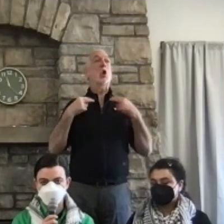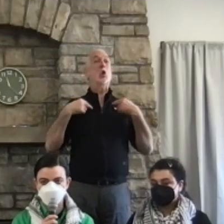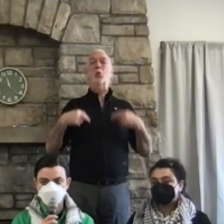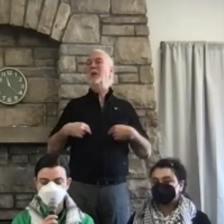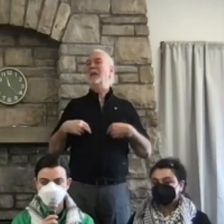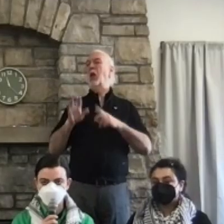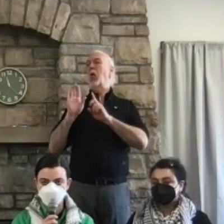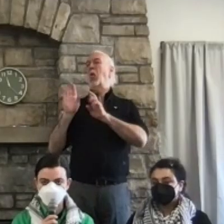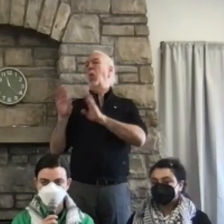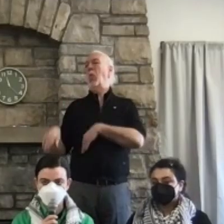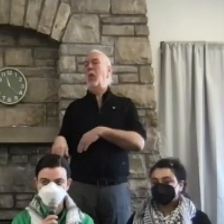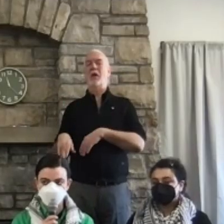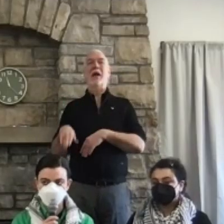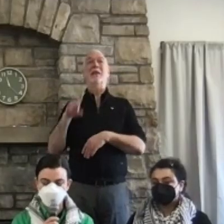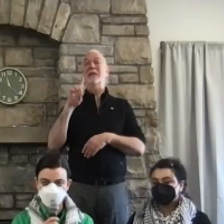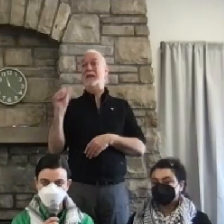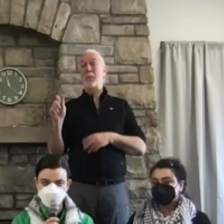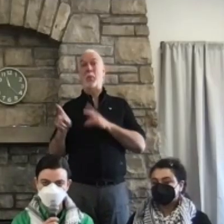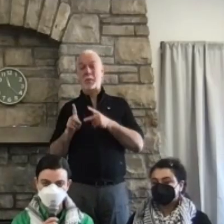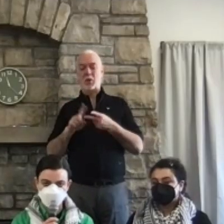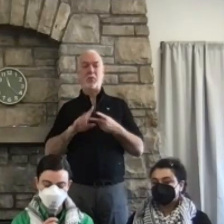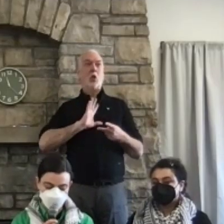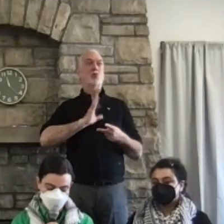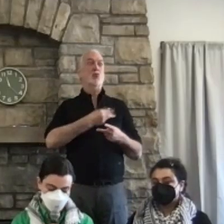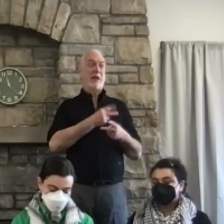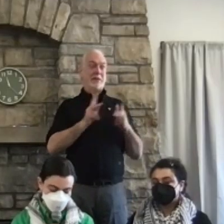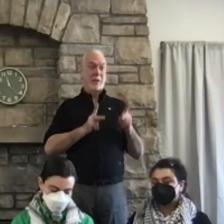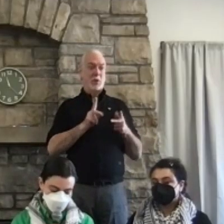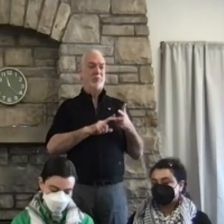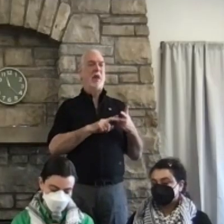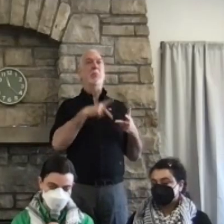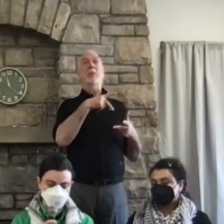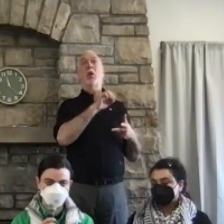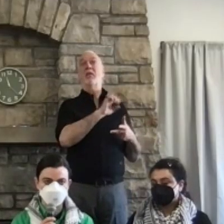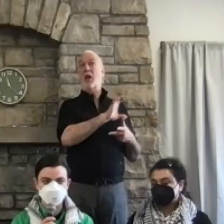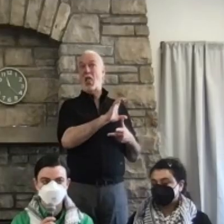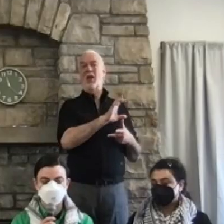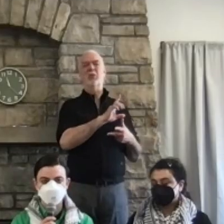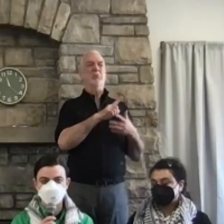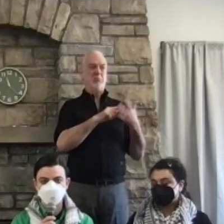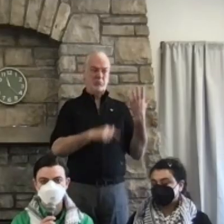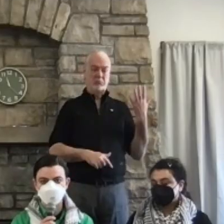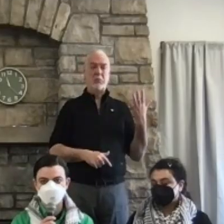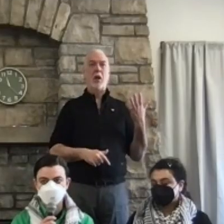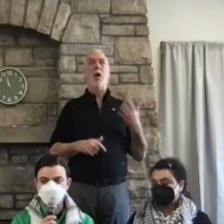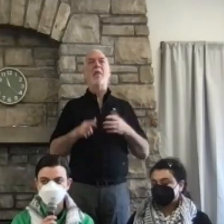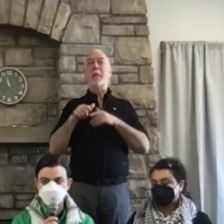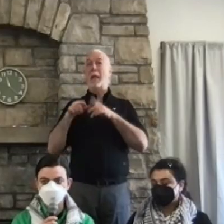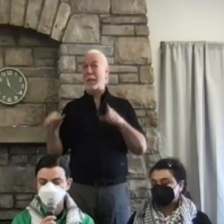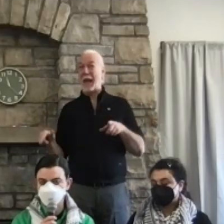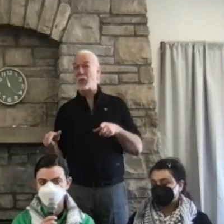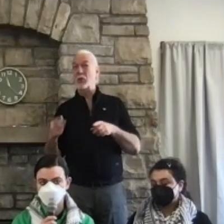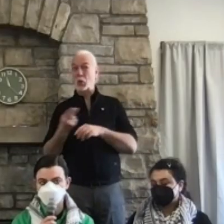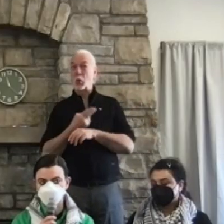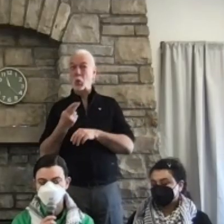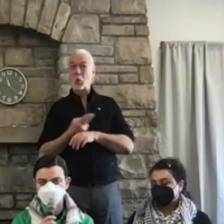of color, disabled people, trans people, and many other populations. And in addition to the language that's being used, as